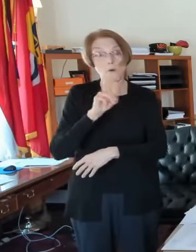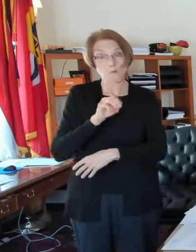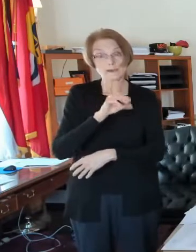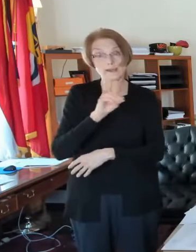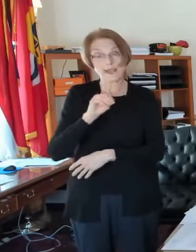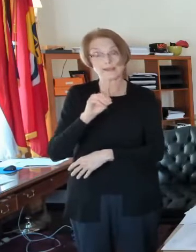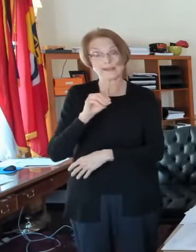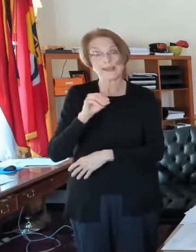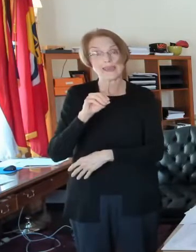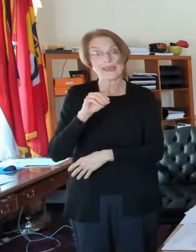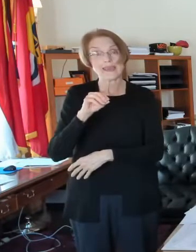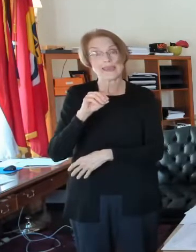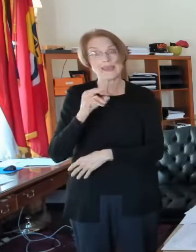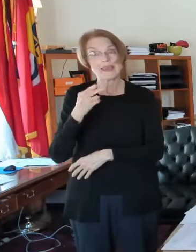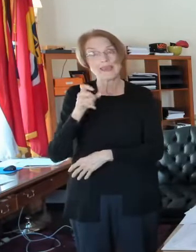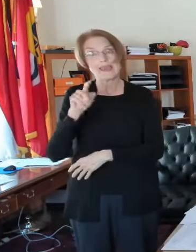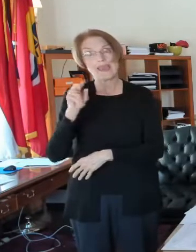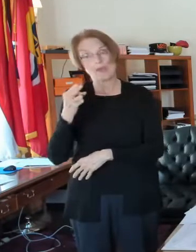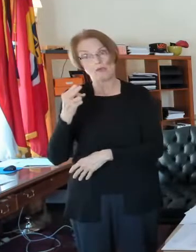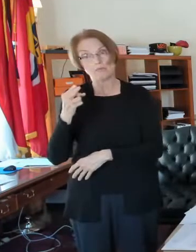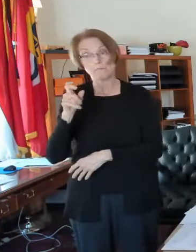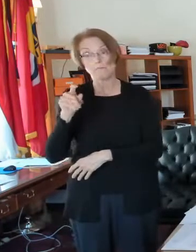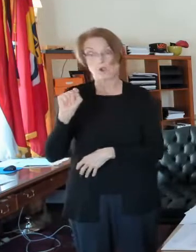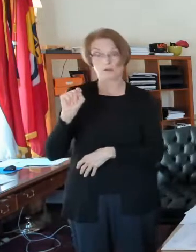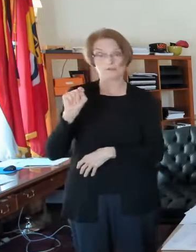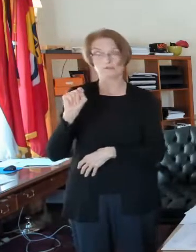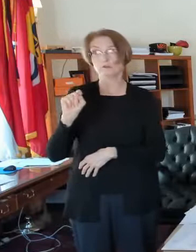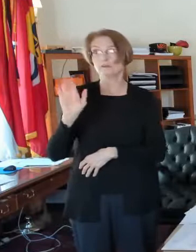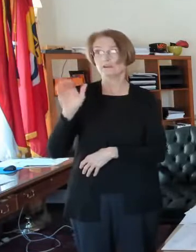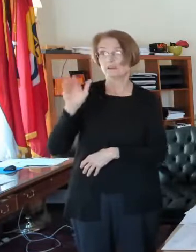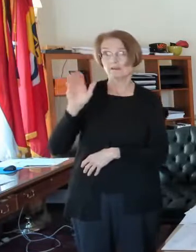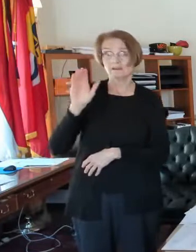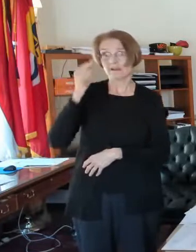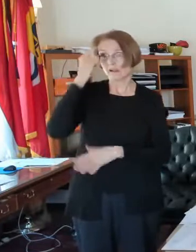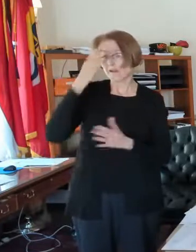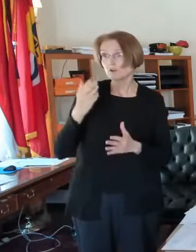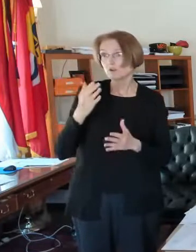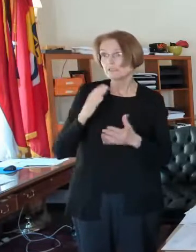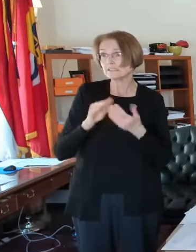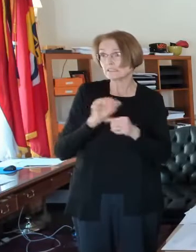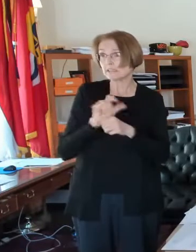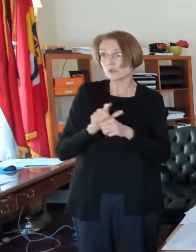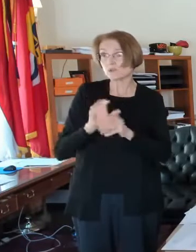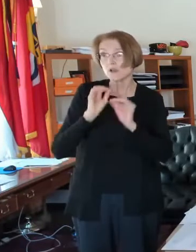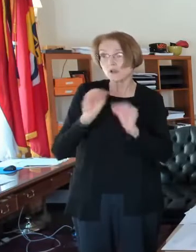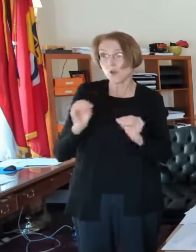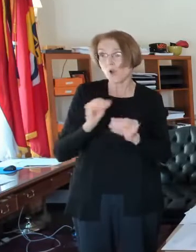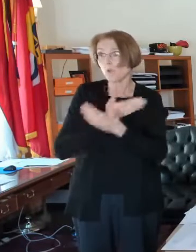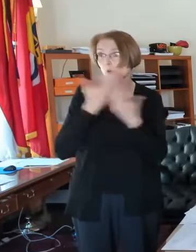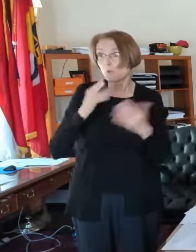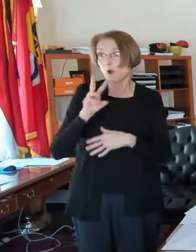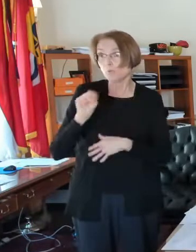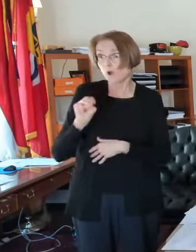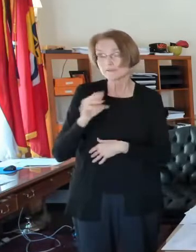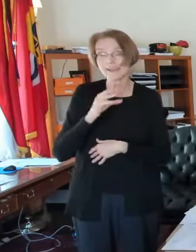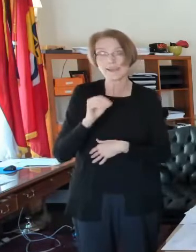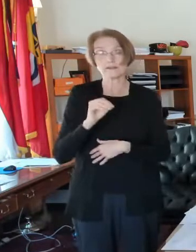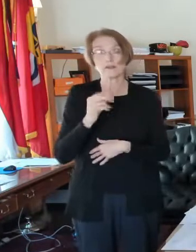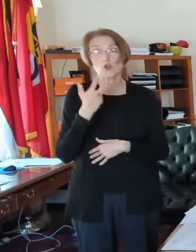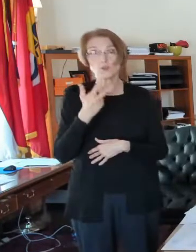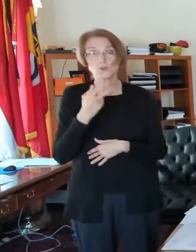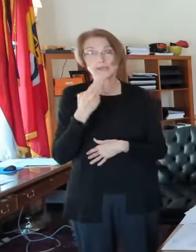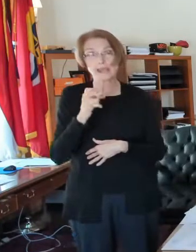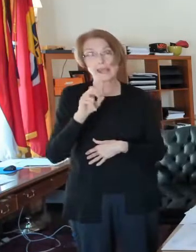in Missouri, I pointed out to the governor that there are no Walmarts in the city of St. Louis, and there were 3 Health